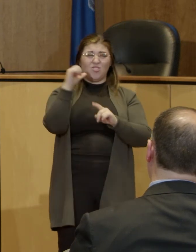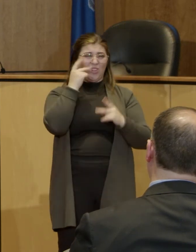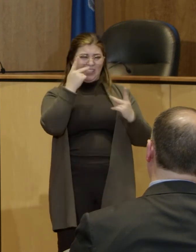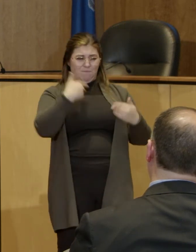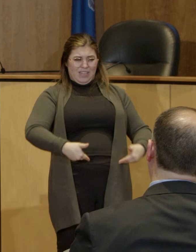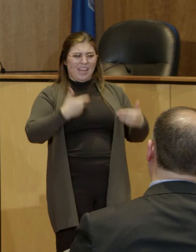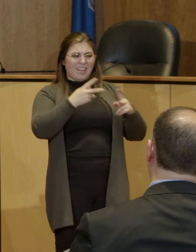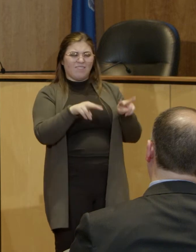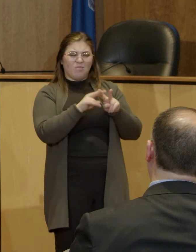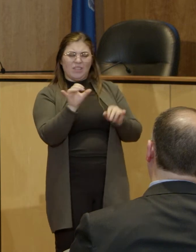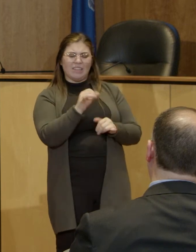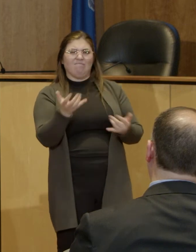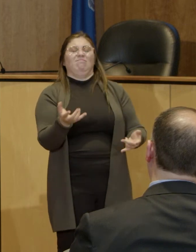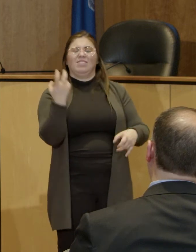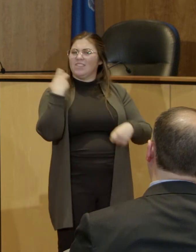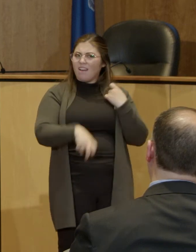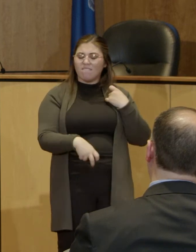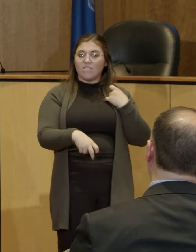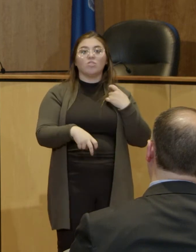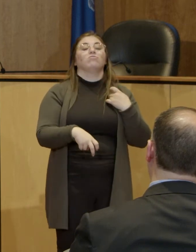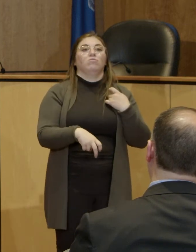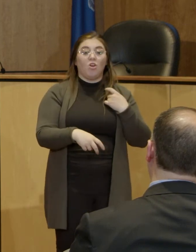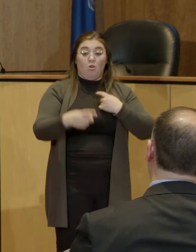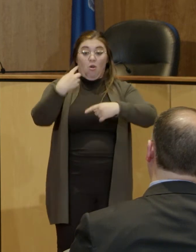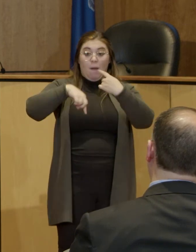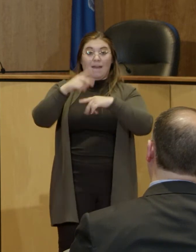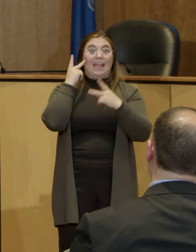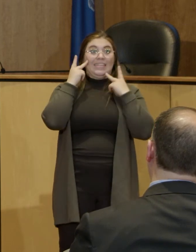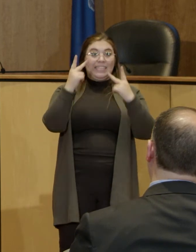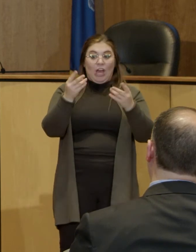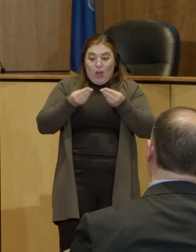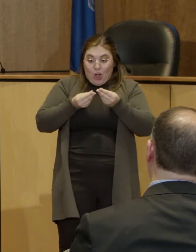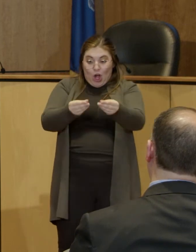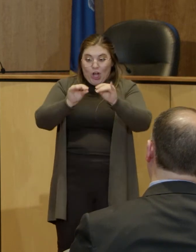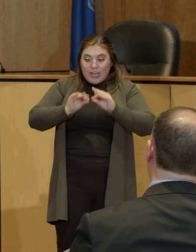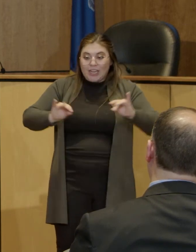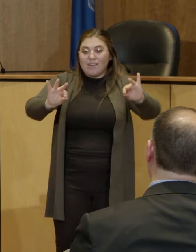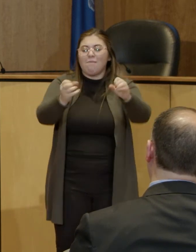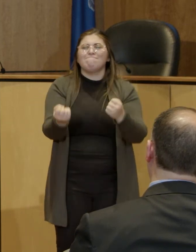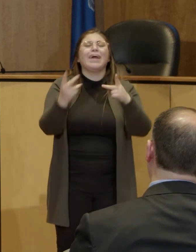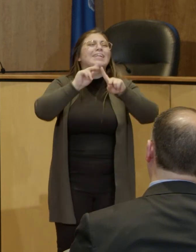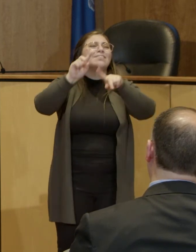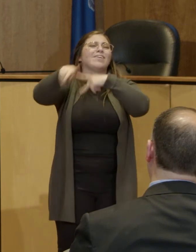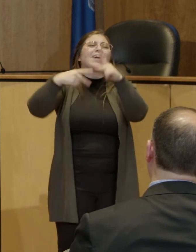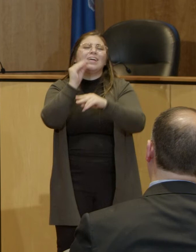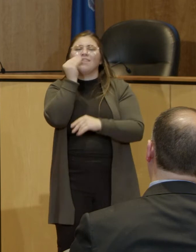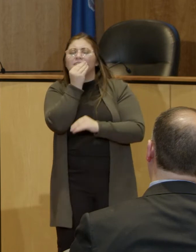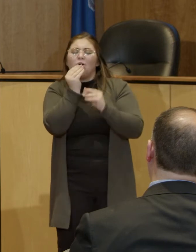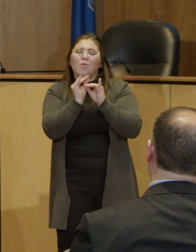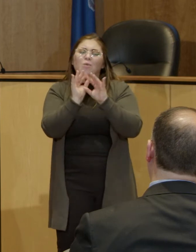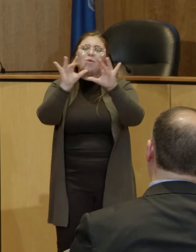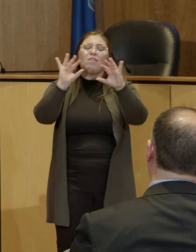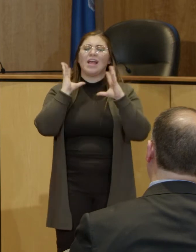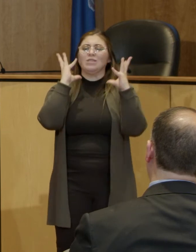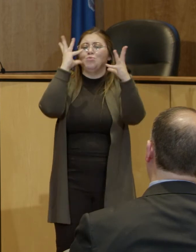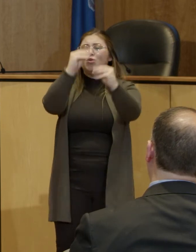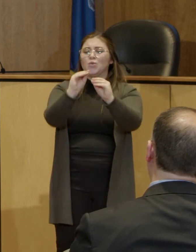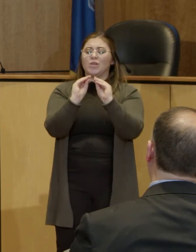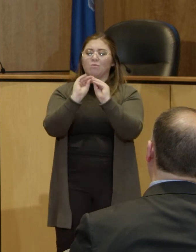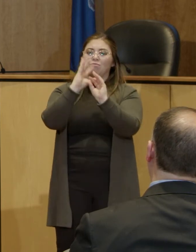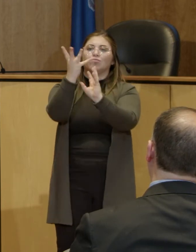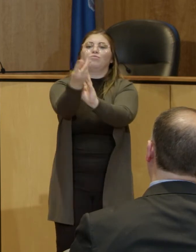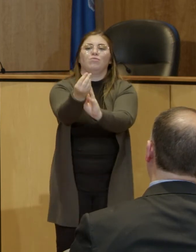either. So going back to this garden, a garden full of all types of flowers loses its collective beauty if any